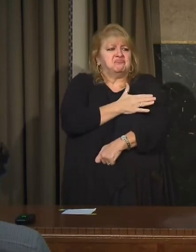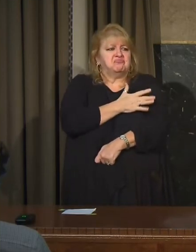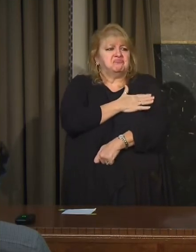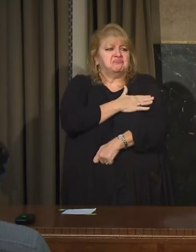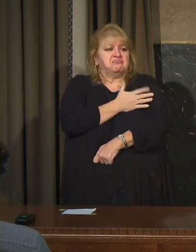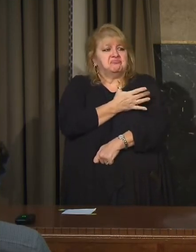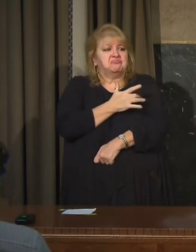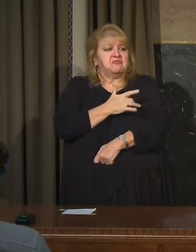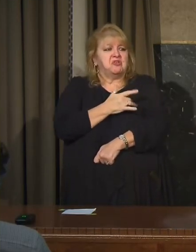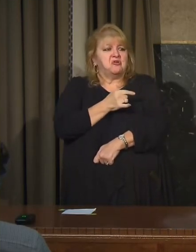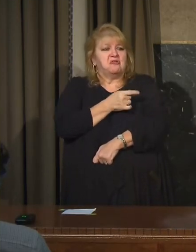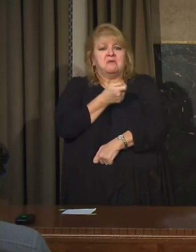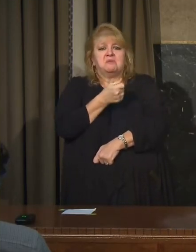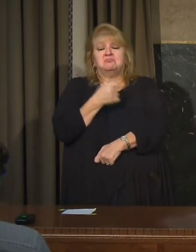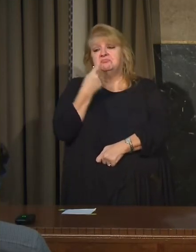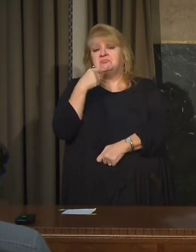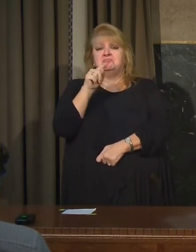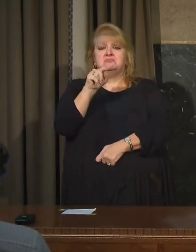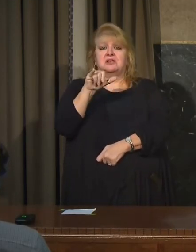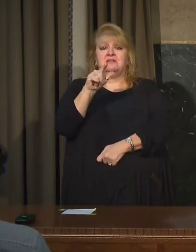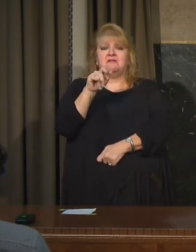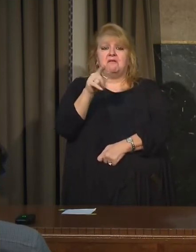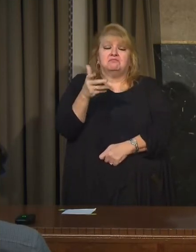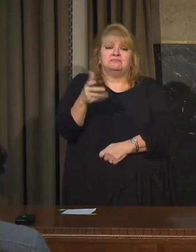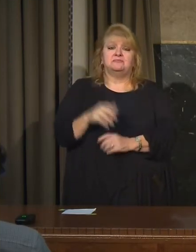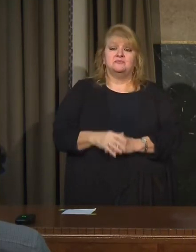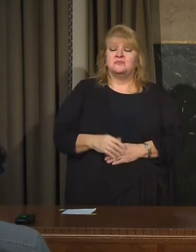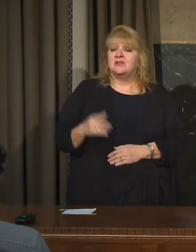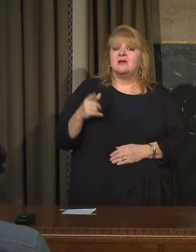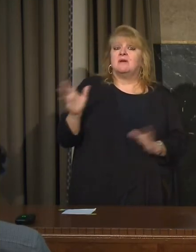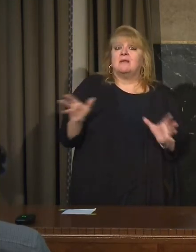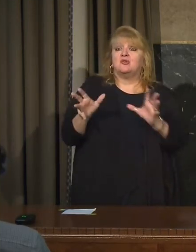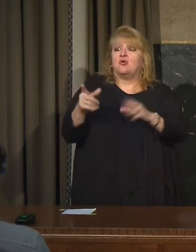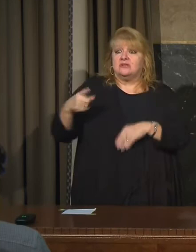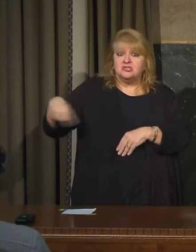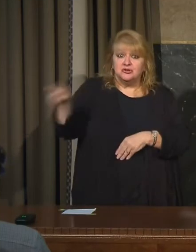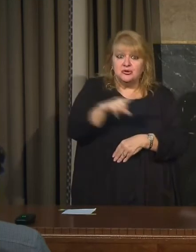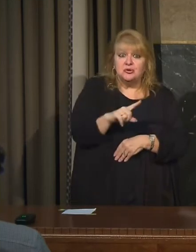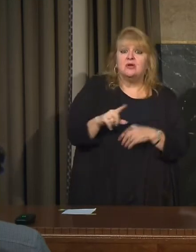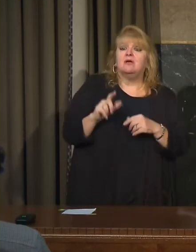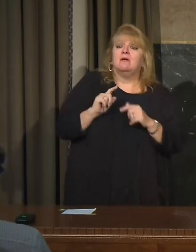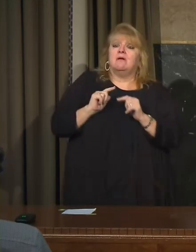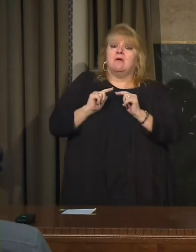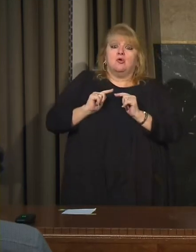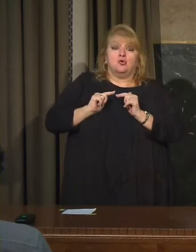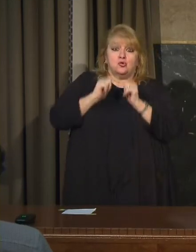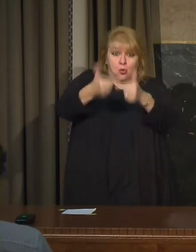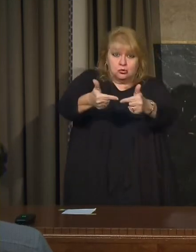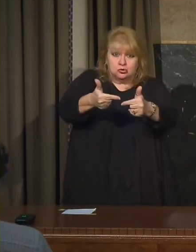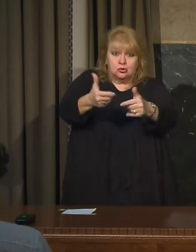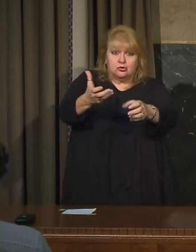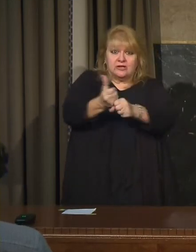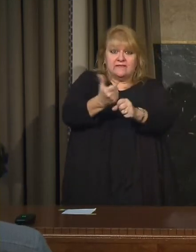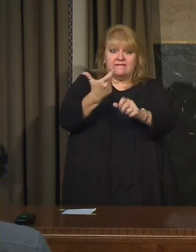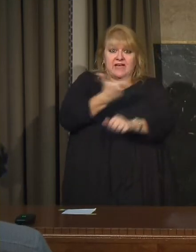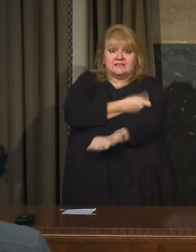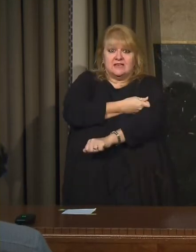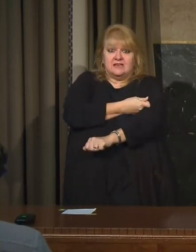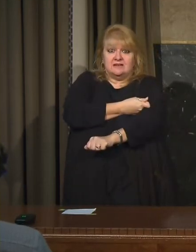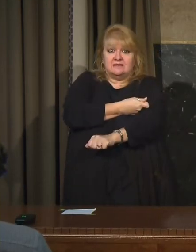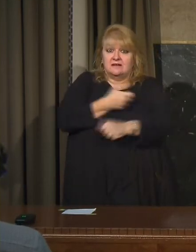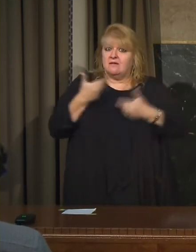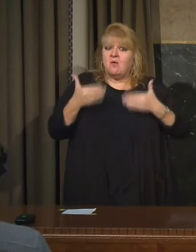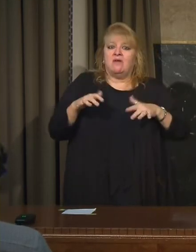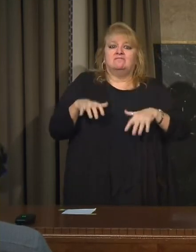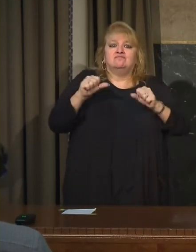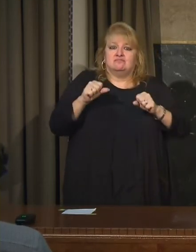people, when it is your opportunity to get the vaccine, don't pass that up. Don't pass up your opportunity to do so. The